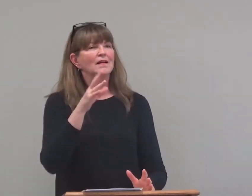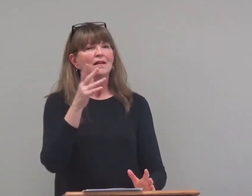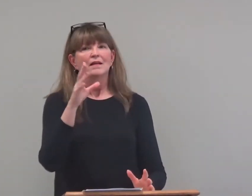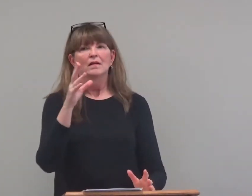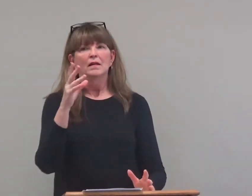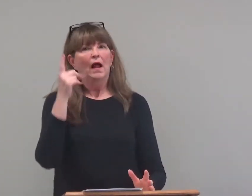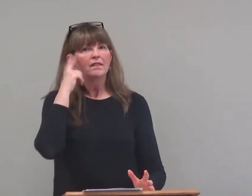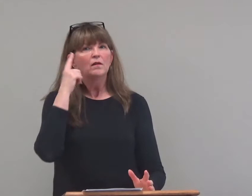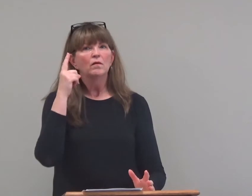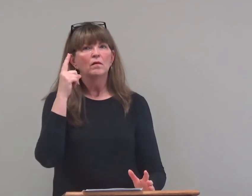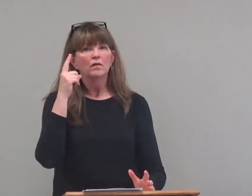It's on.